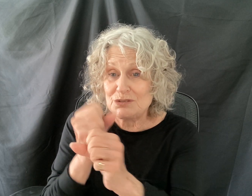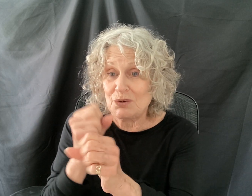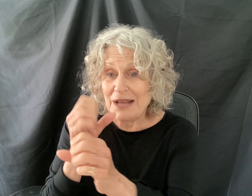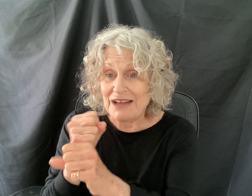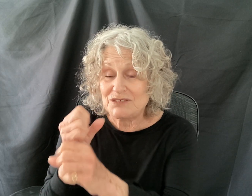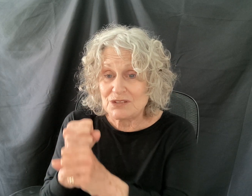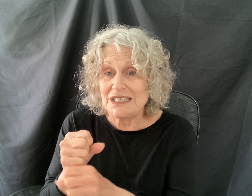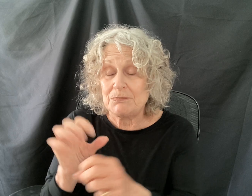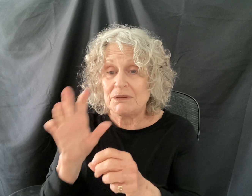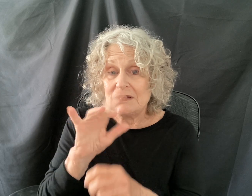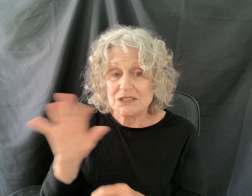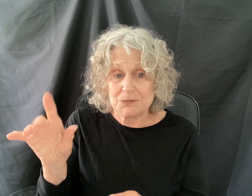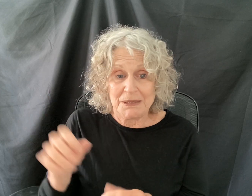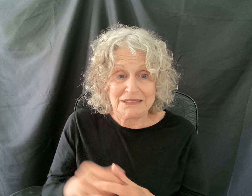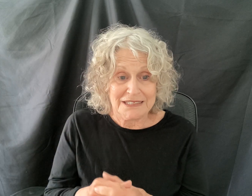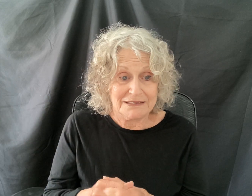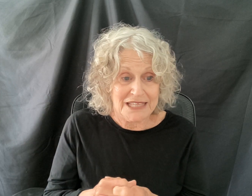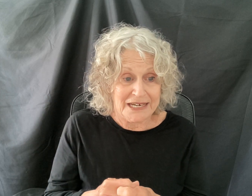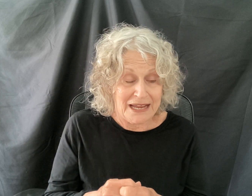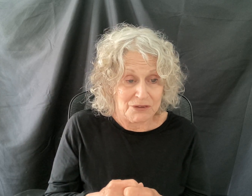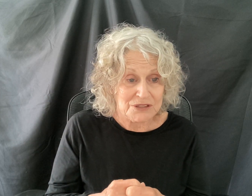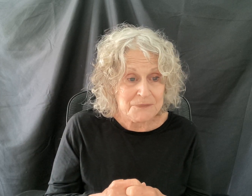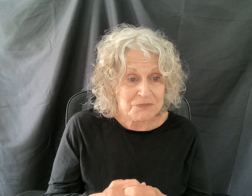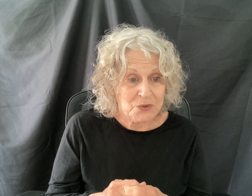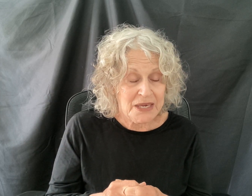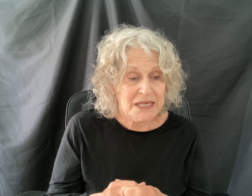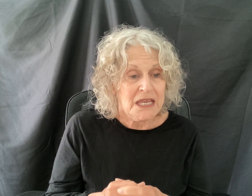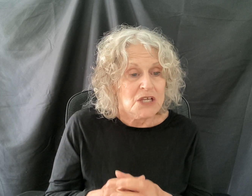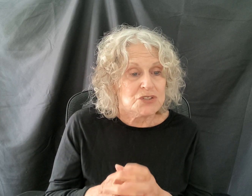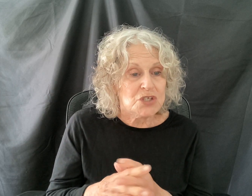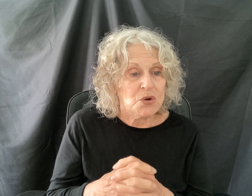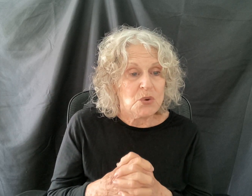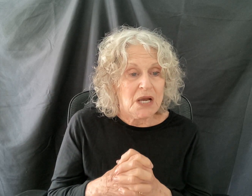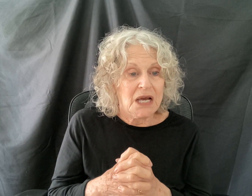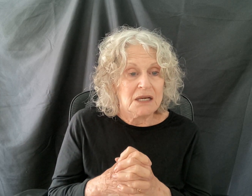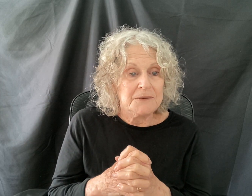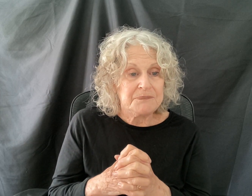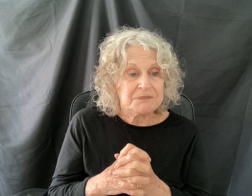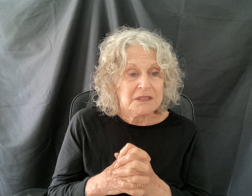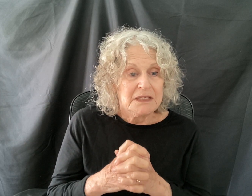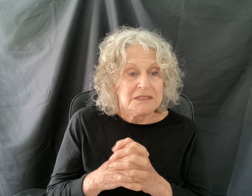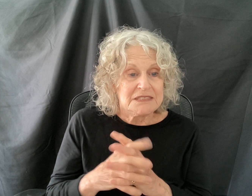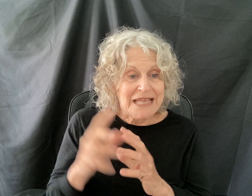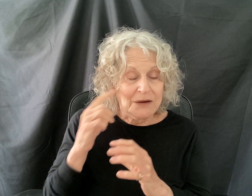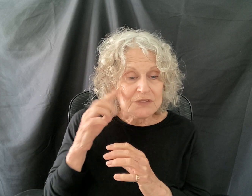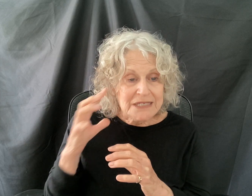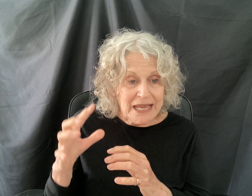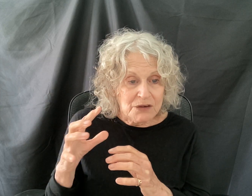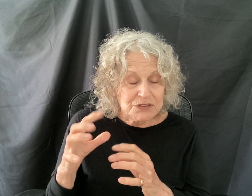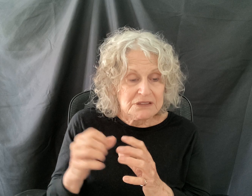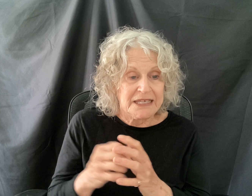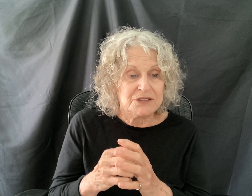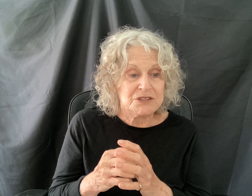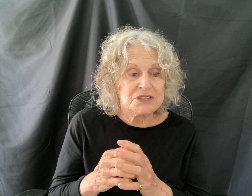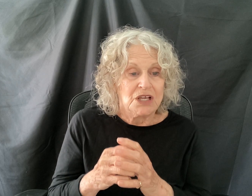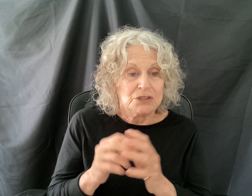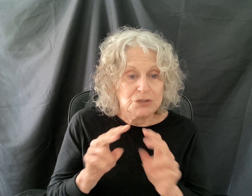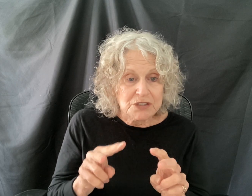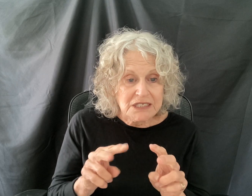don't have to keep spelling that out. Okay, so sounding out the letters, looking at